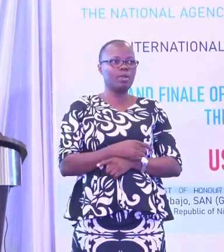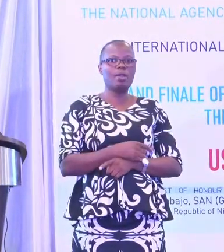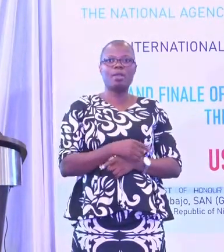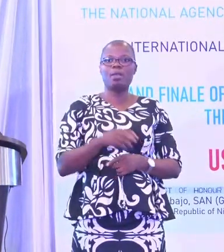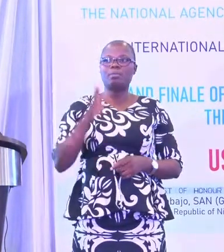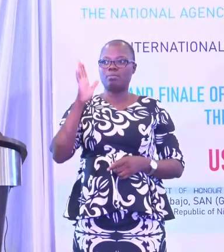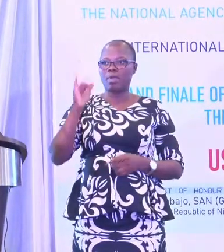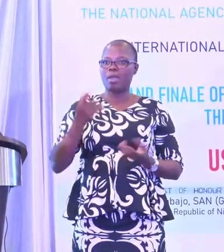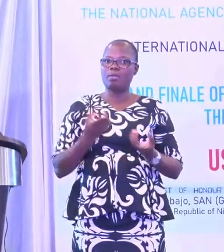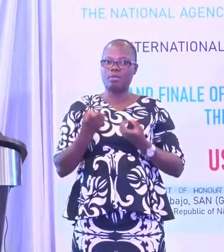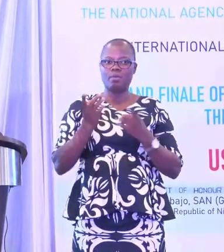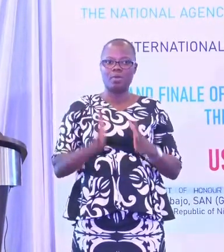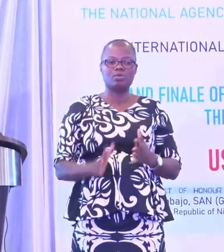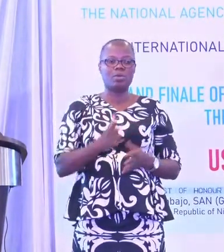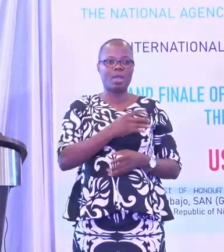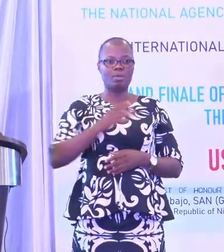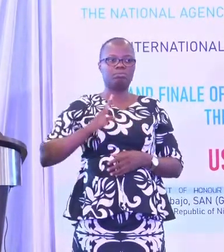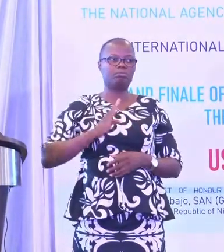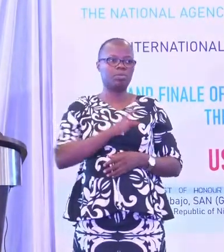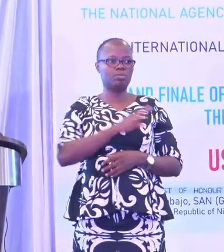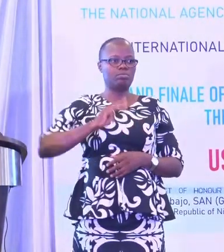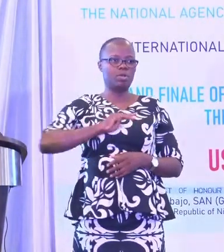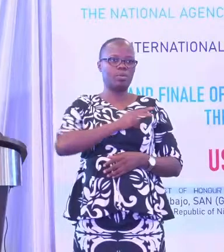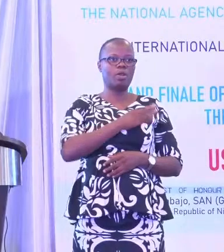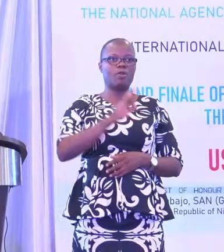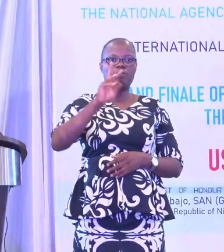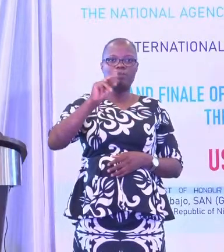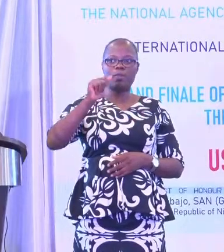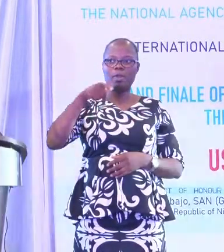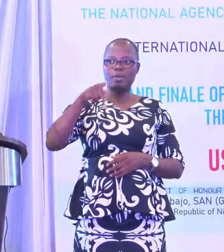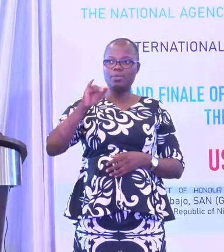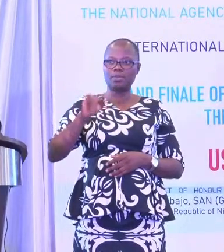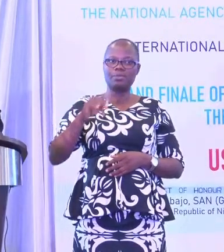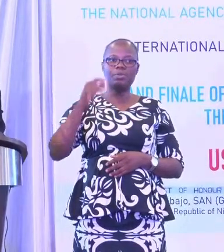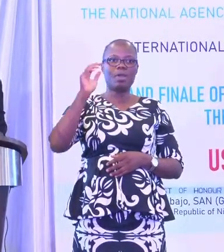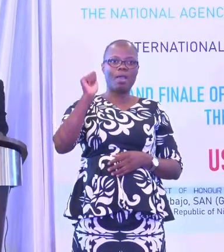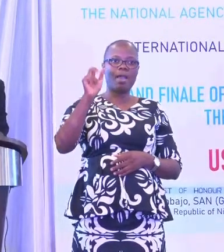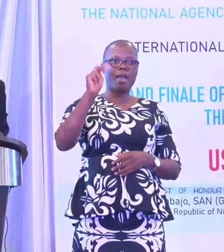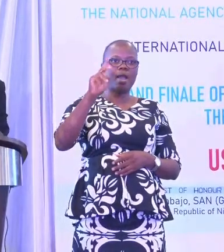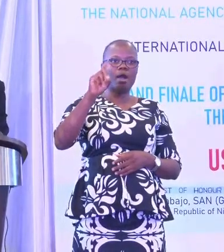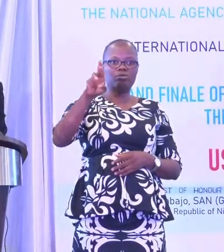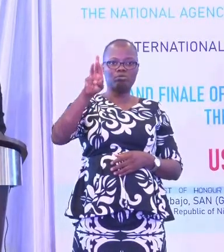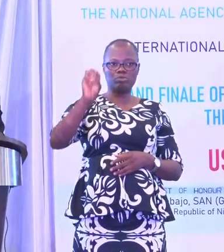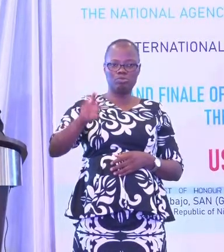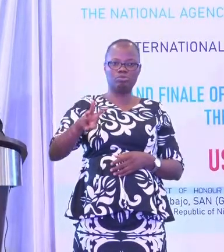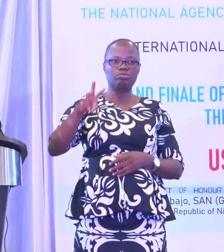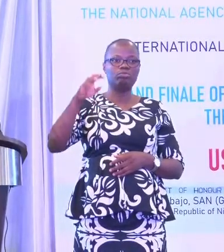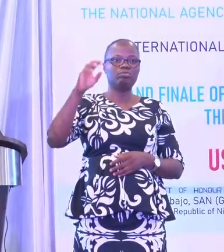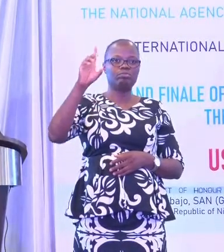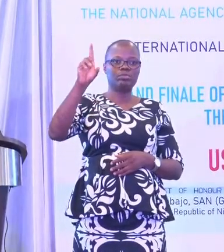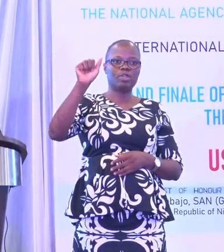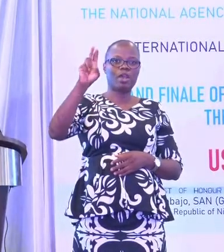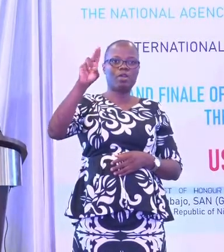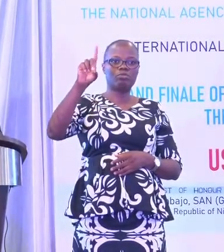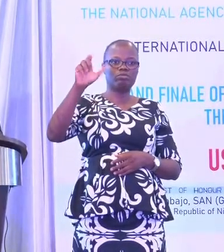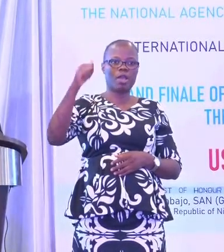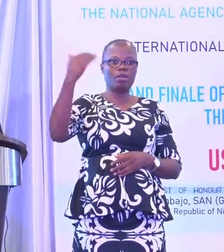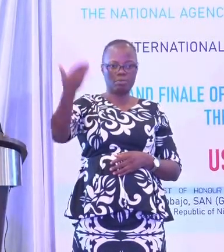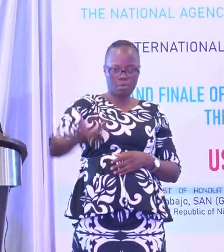Director and Board Member of NAPTIP, Mr. Andrew Kashubi Dauda. You're welcome.